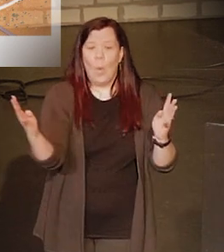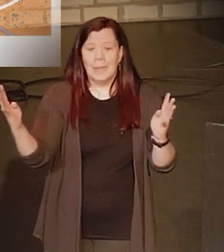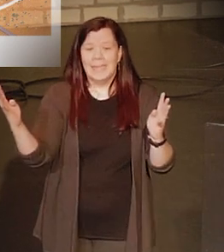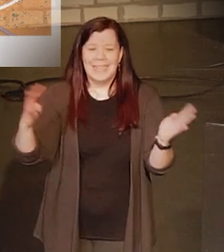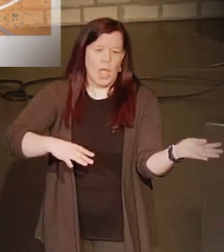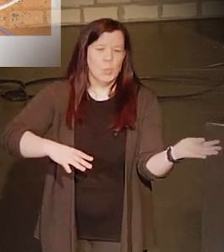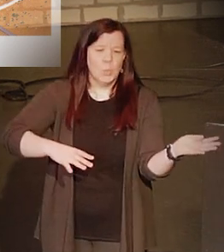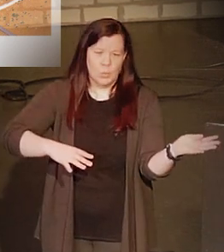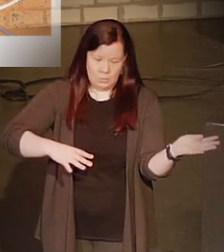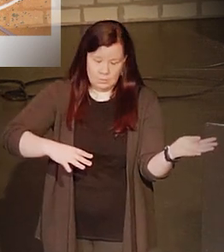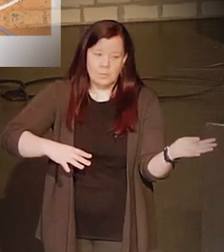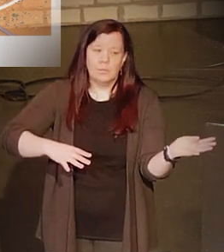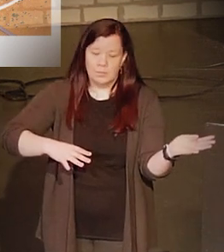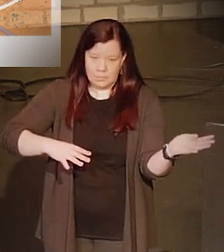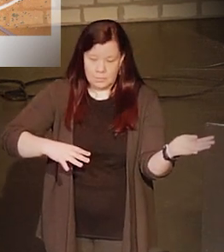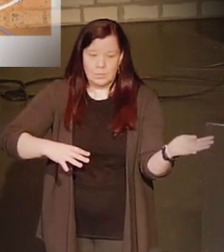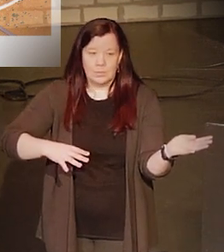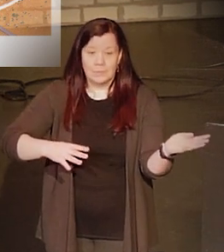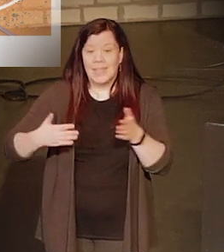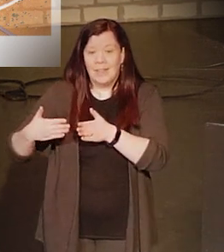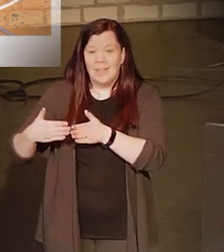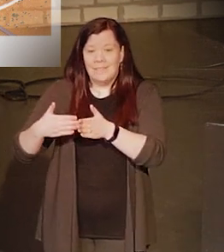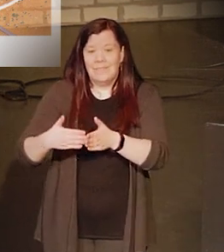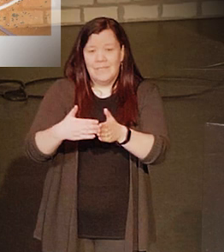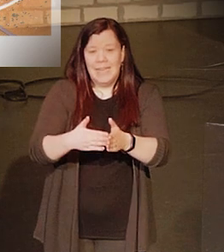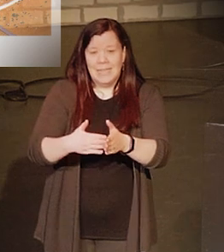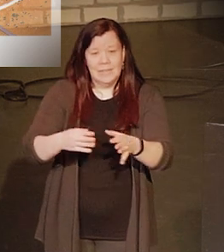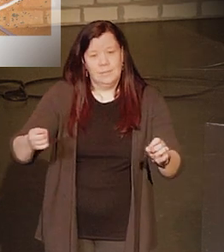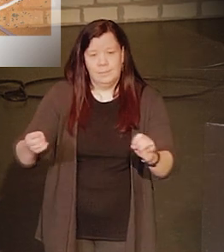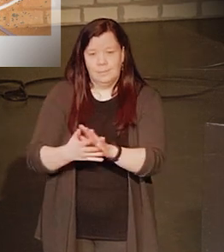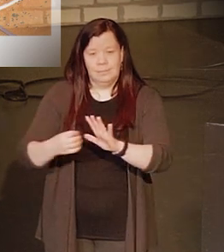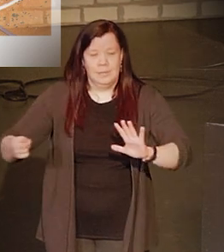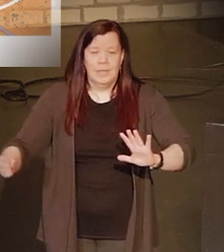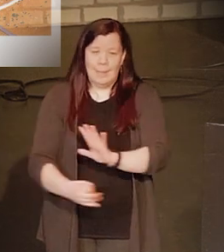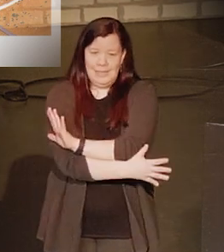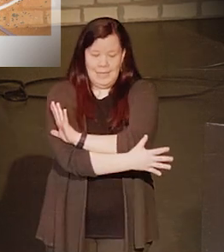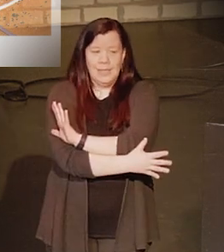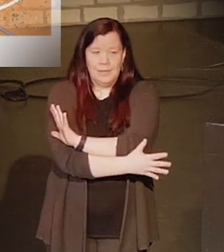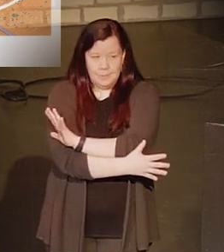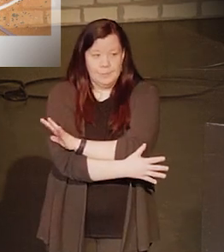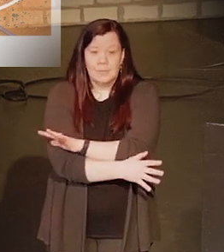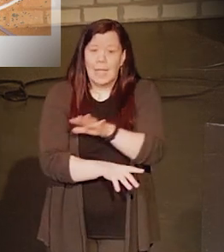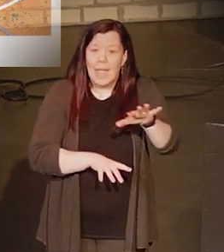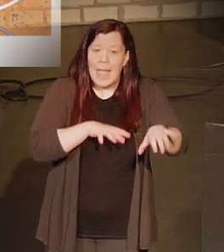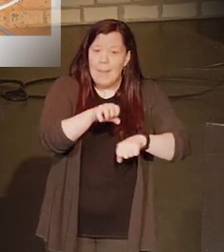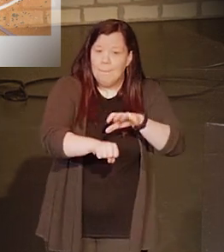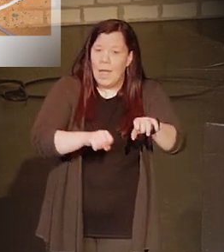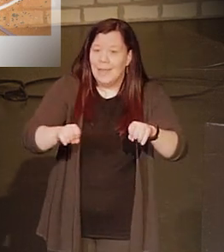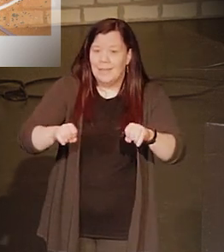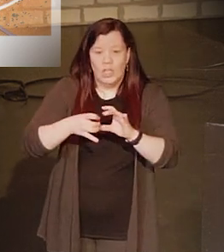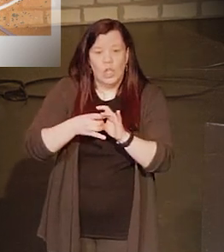down. It had its fleet disbanded. Its empire was